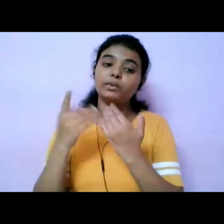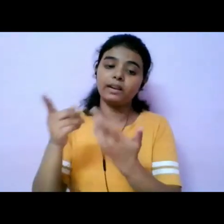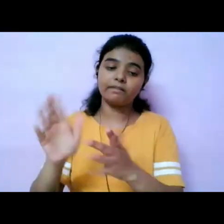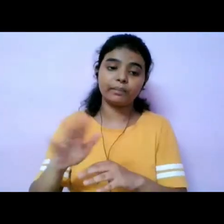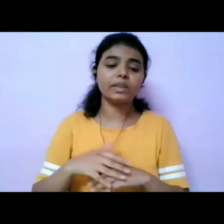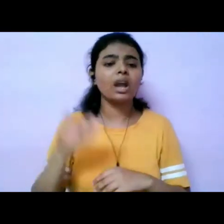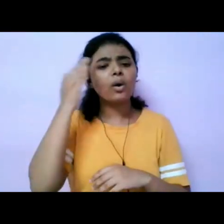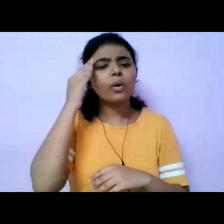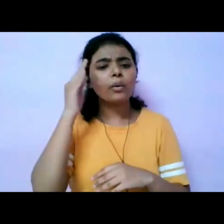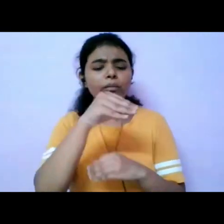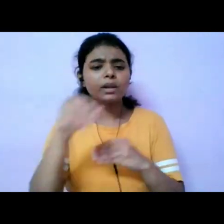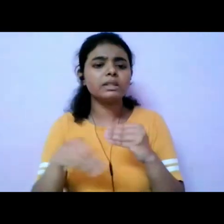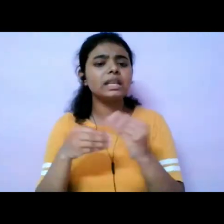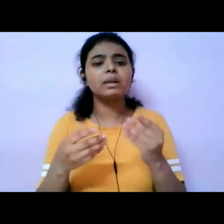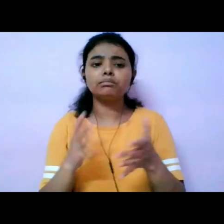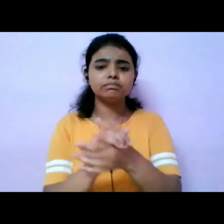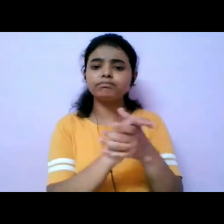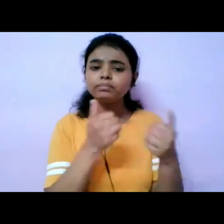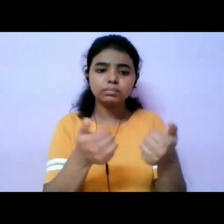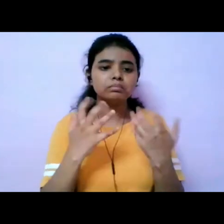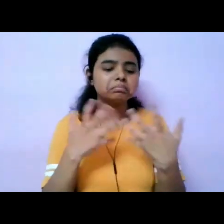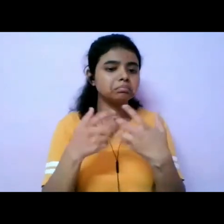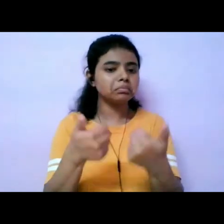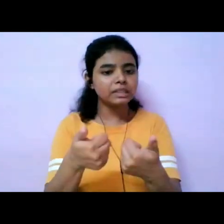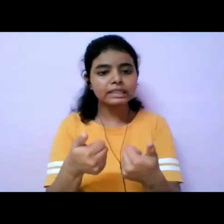We also know he wasn't a very friendly man.